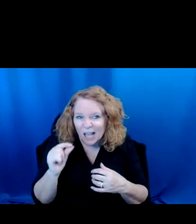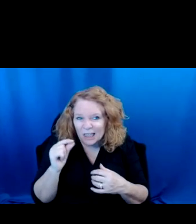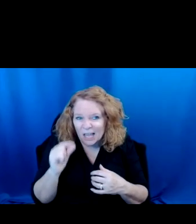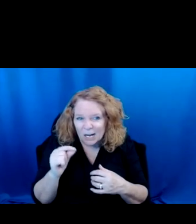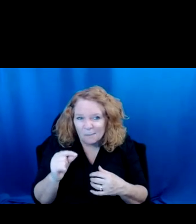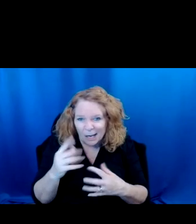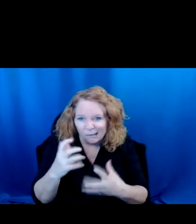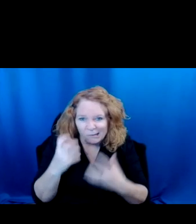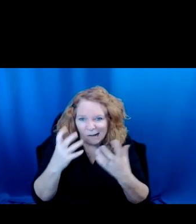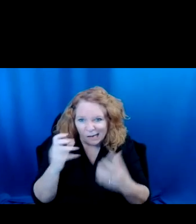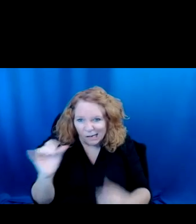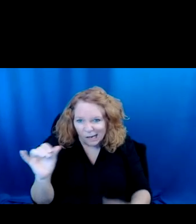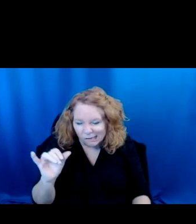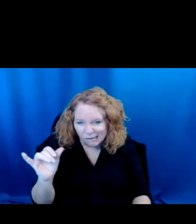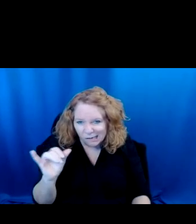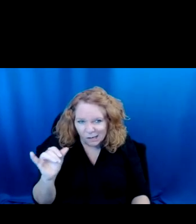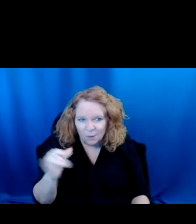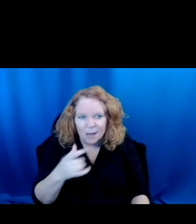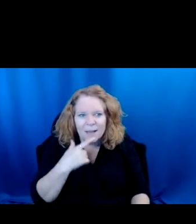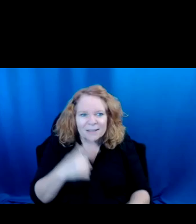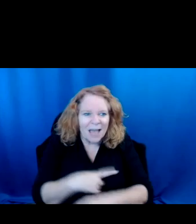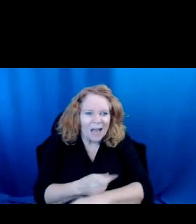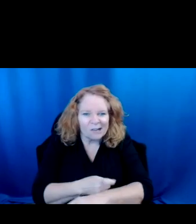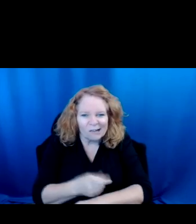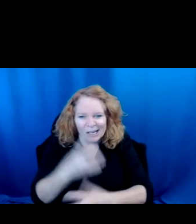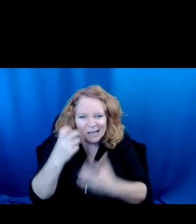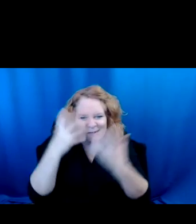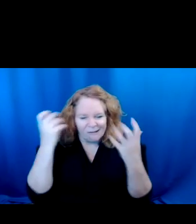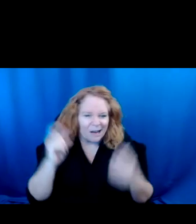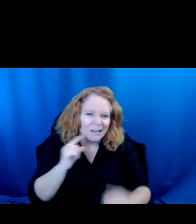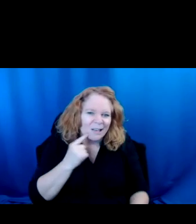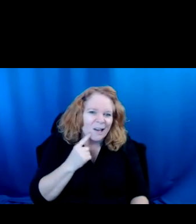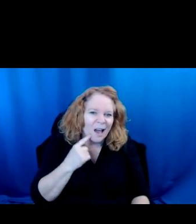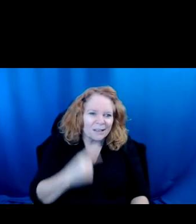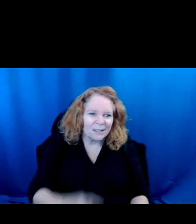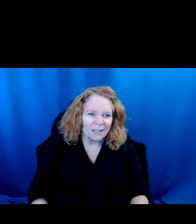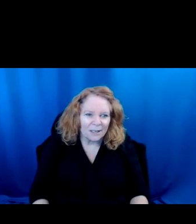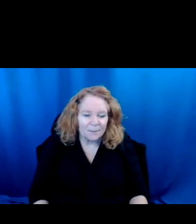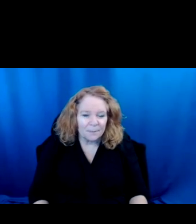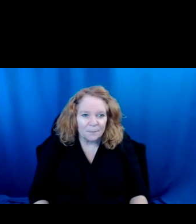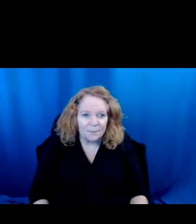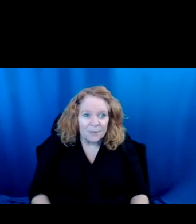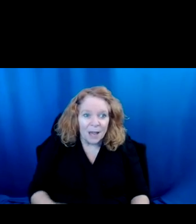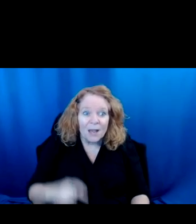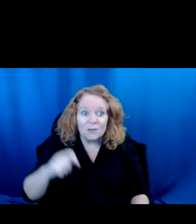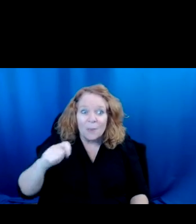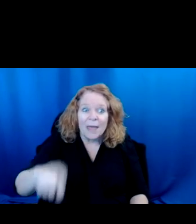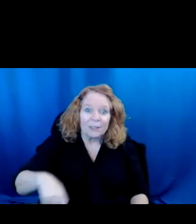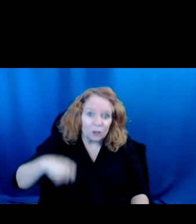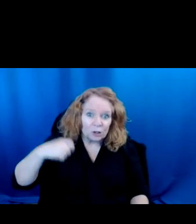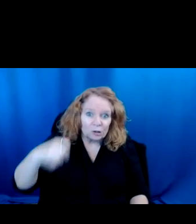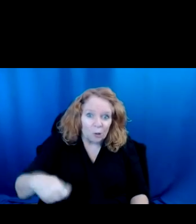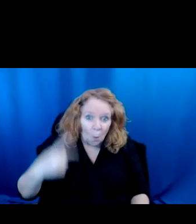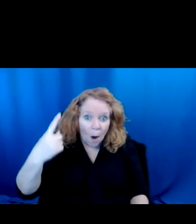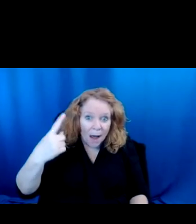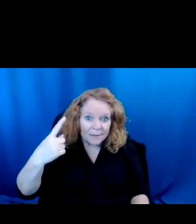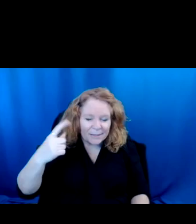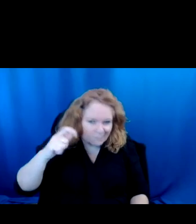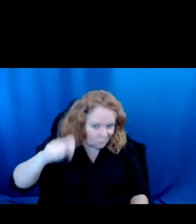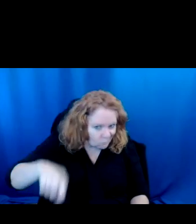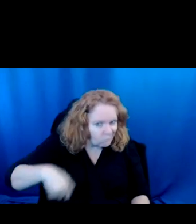cranky," said Creaky Cranky Candy. They turn the handle one.